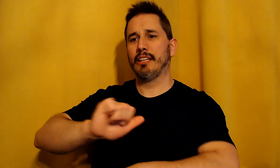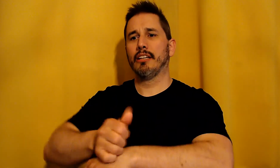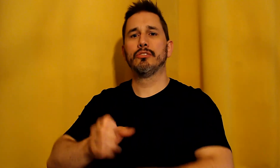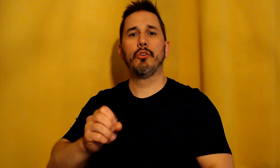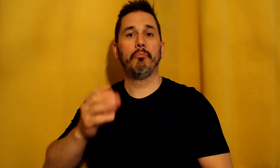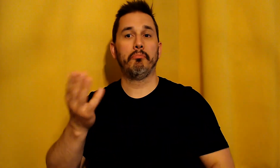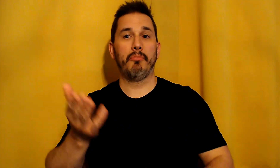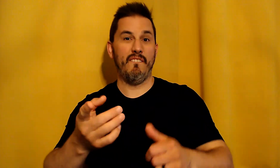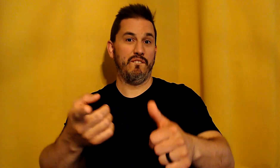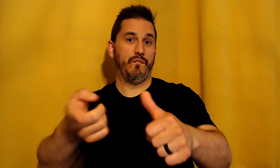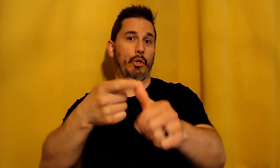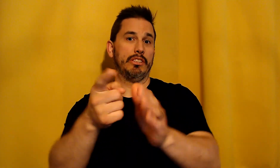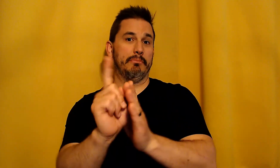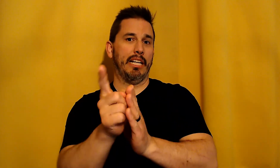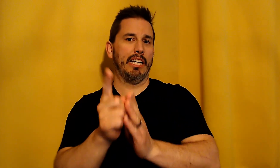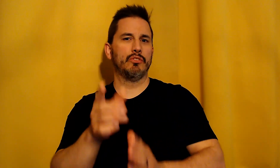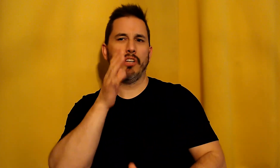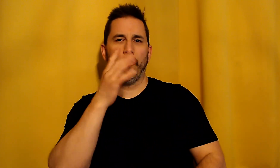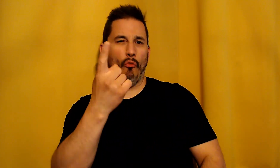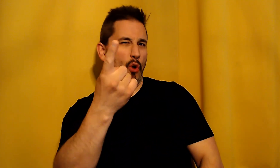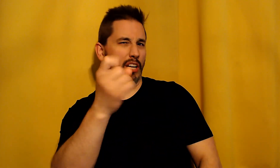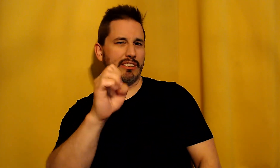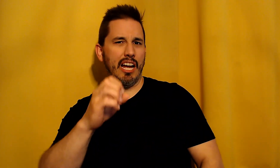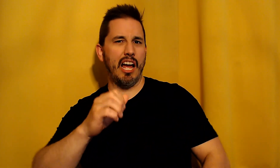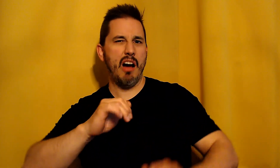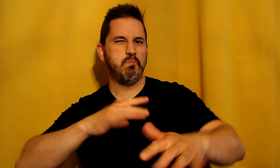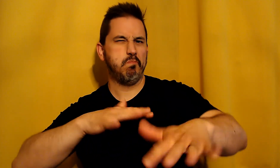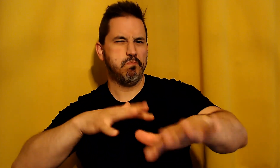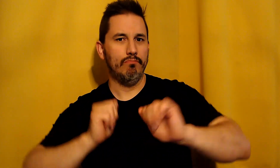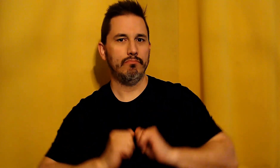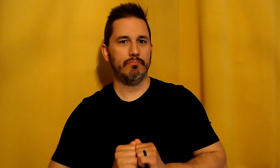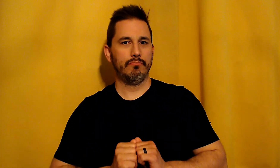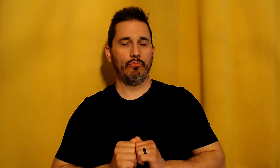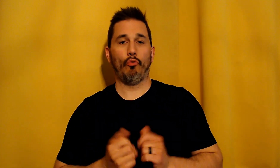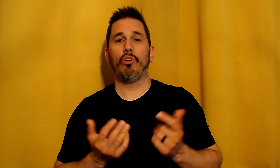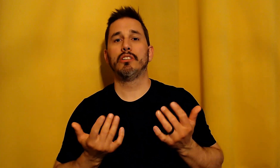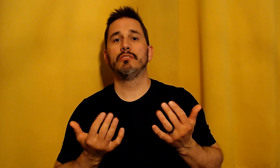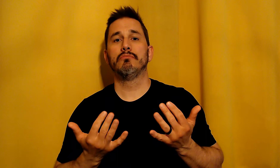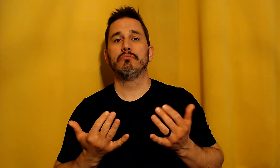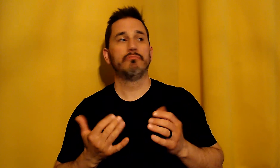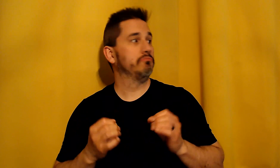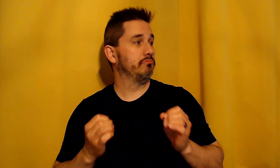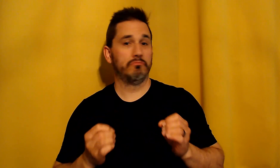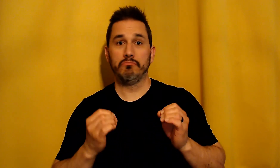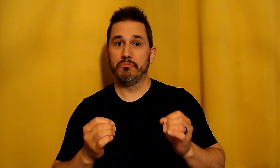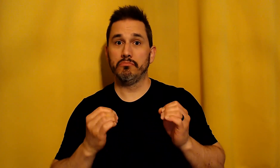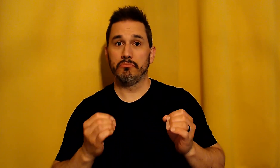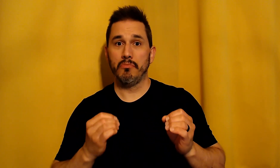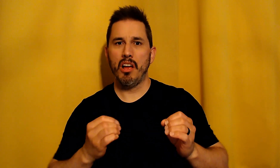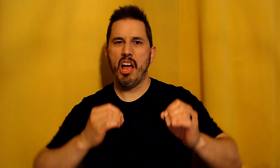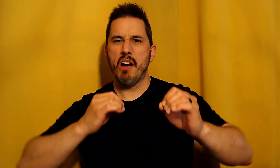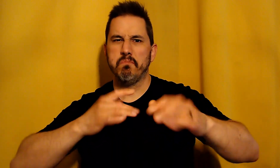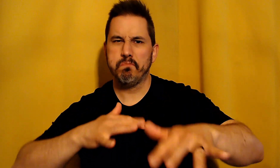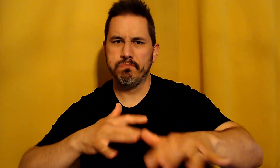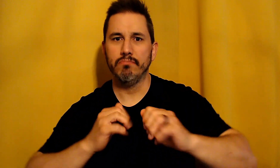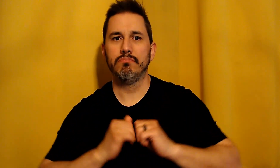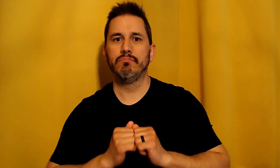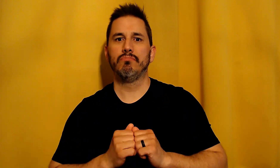you know how to set it up, you could maybe do it so that you have your alarm go on for 10 minutes. Maybe in the first second, it gives you a little